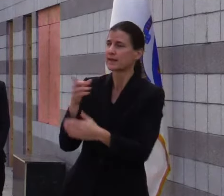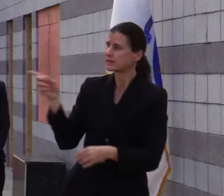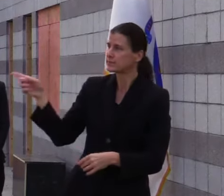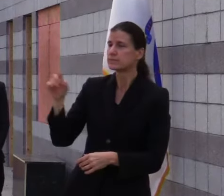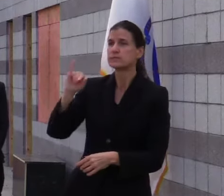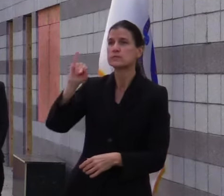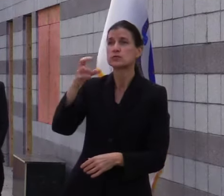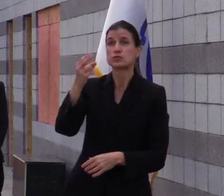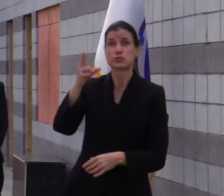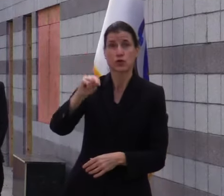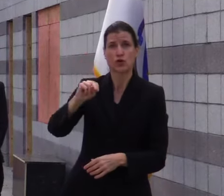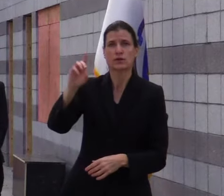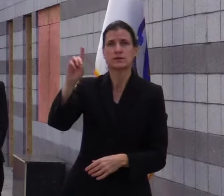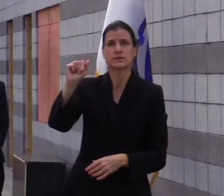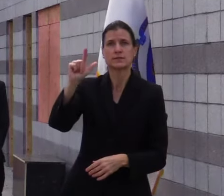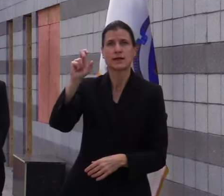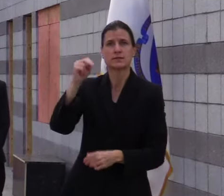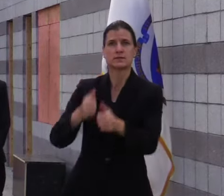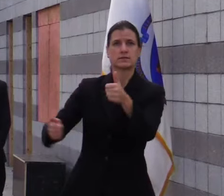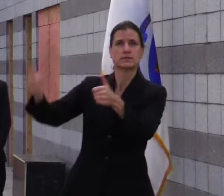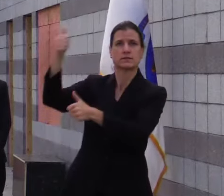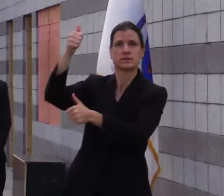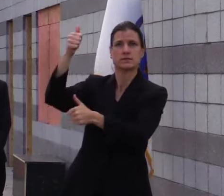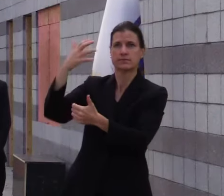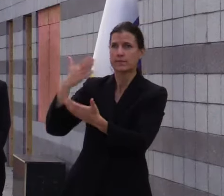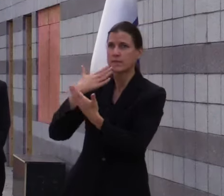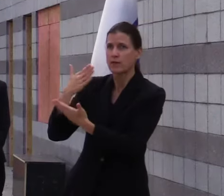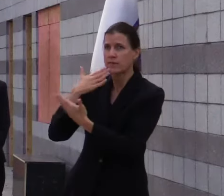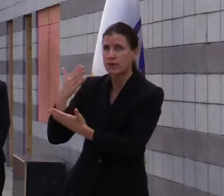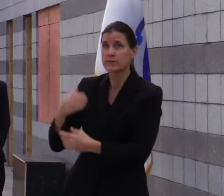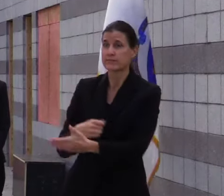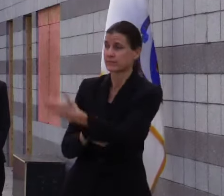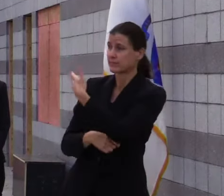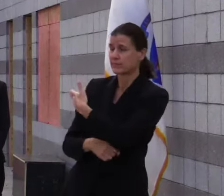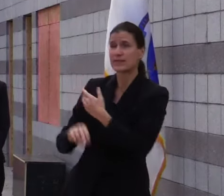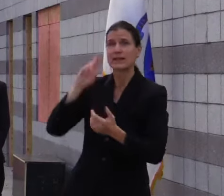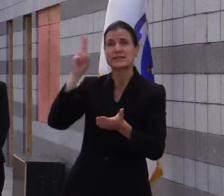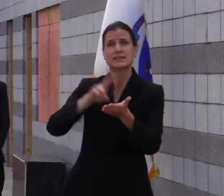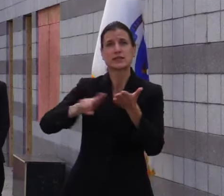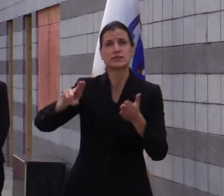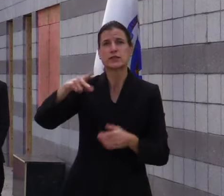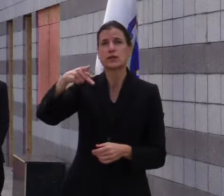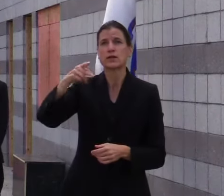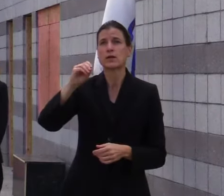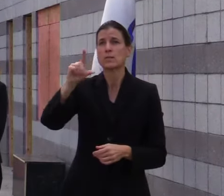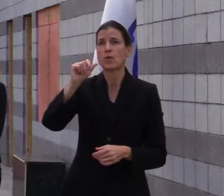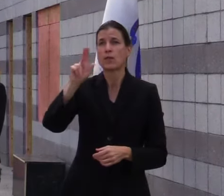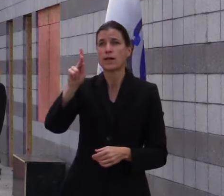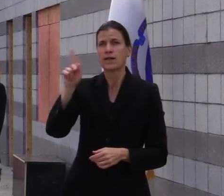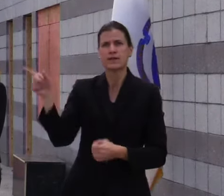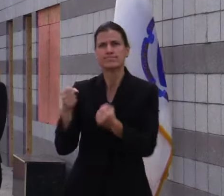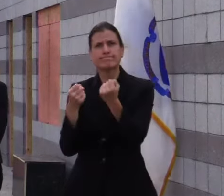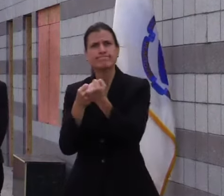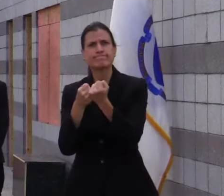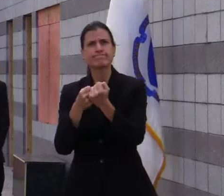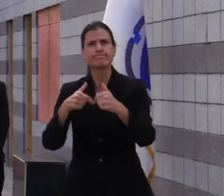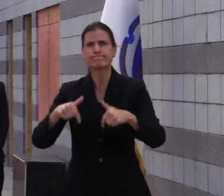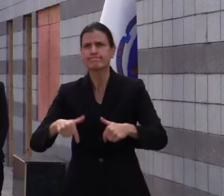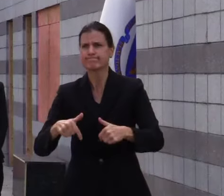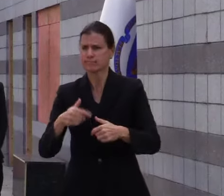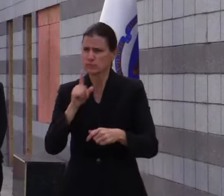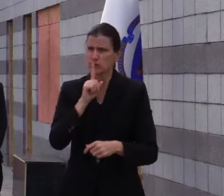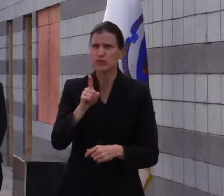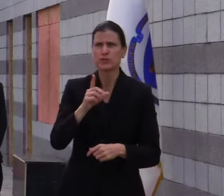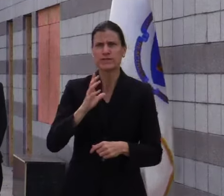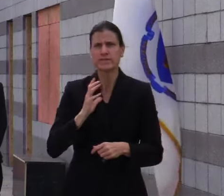I want to congratulate Secretary Pollack for the work that her team did to actually get this thing to the point where it could move forward. And I want to